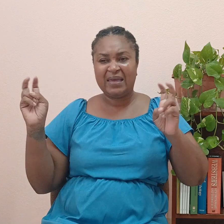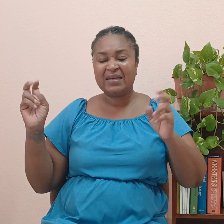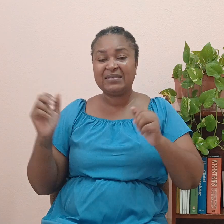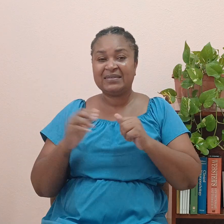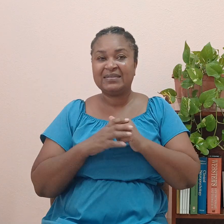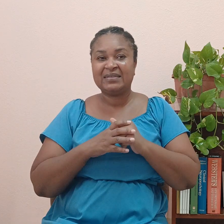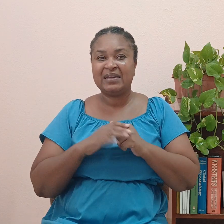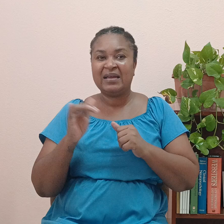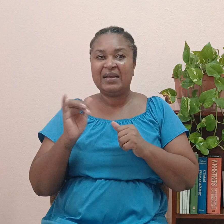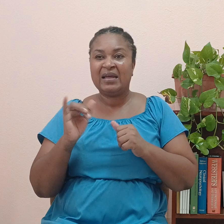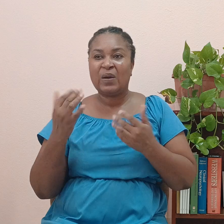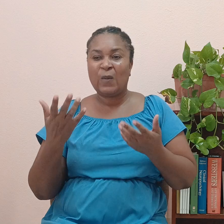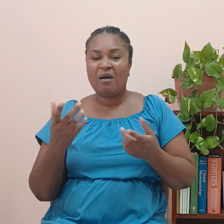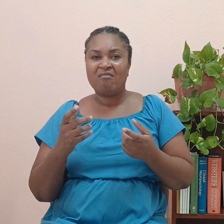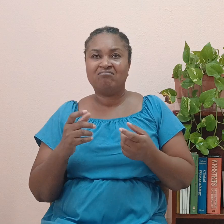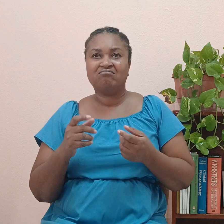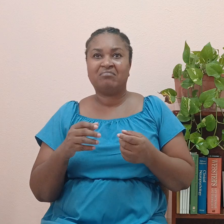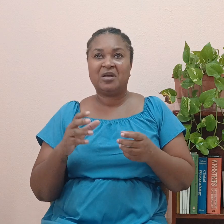like perfecting a new language,